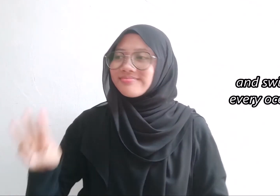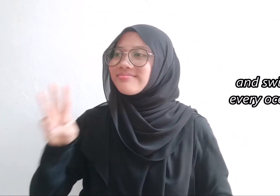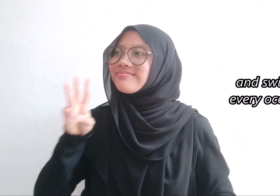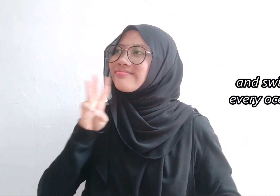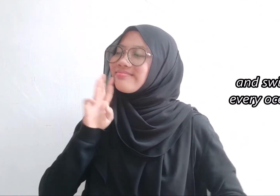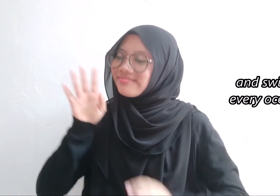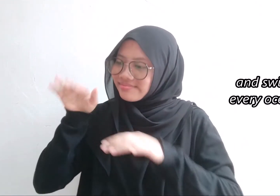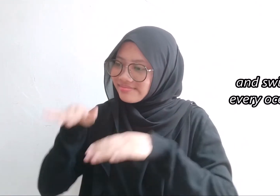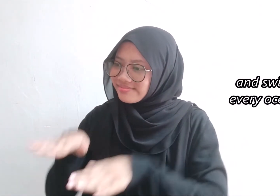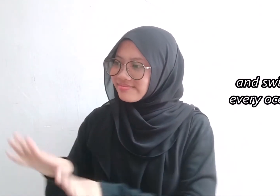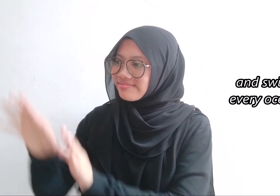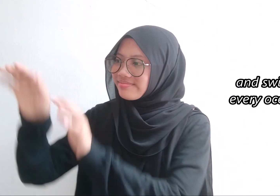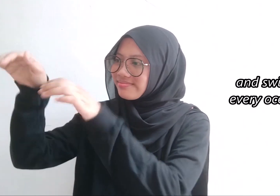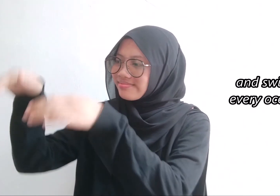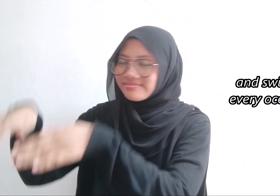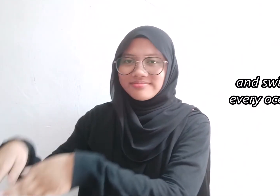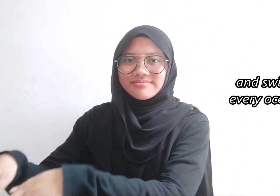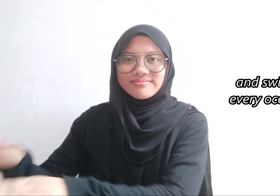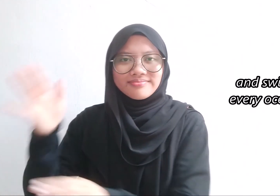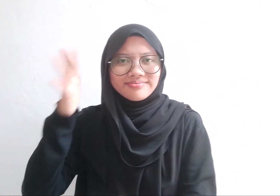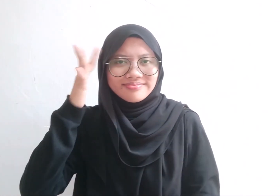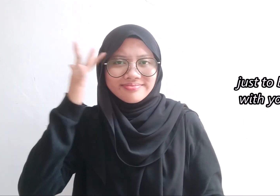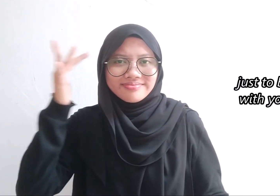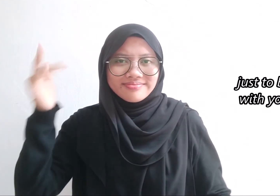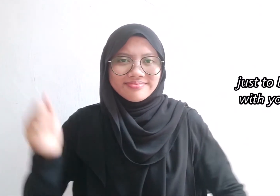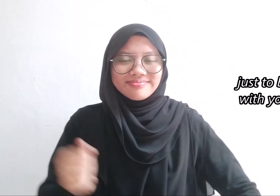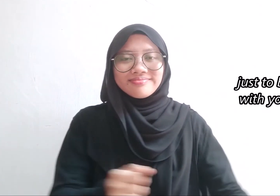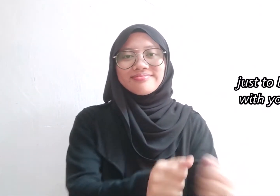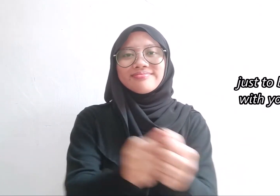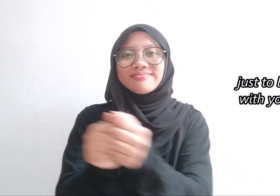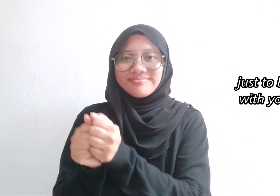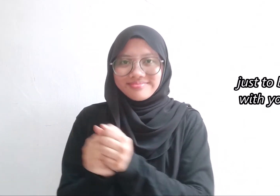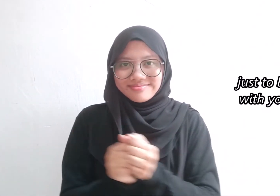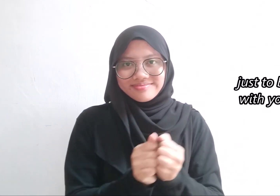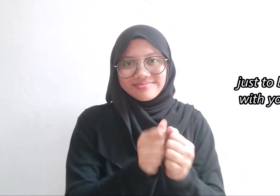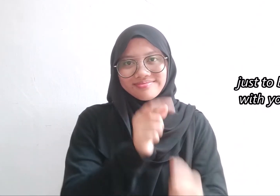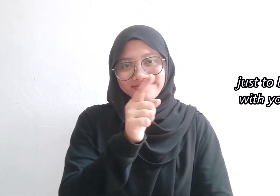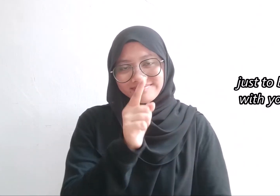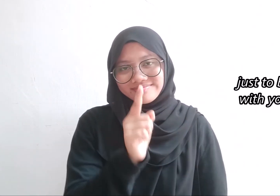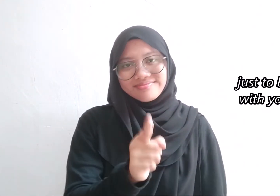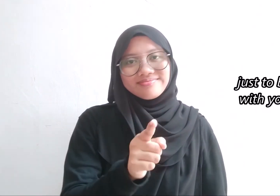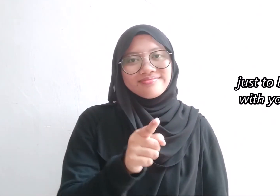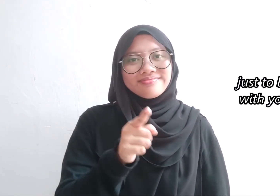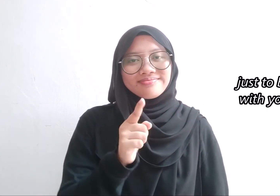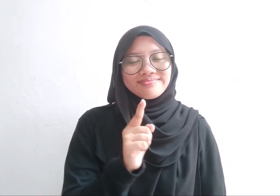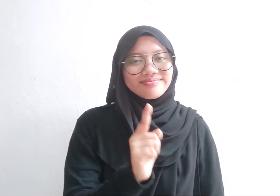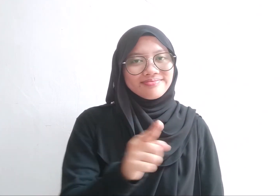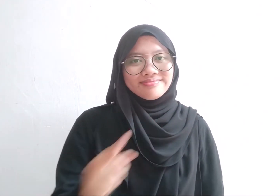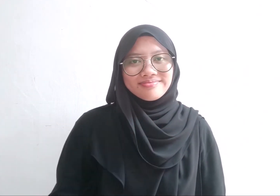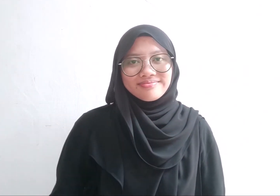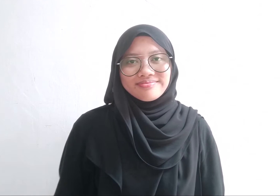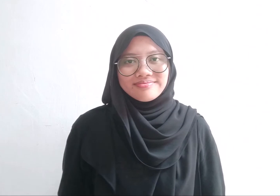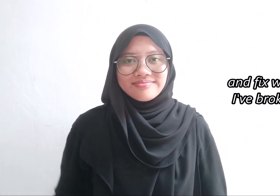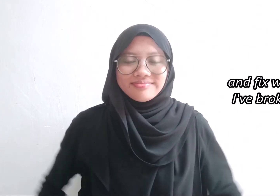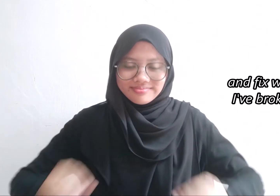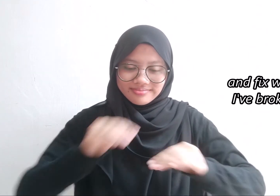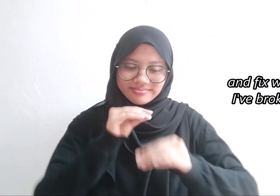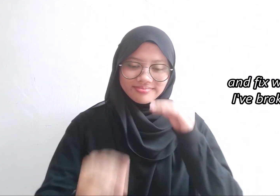ocean And swim And swim to be with you And fix